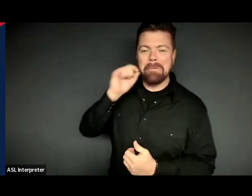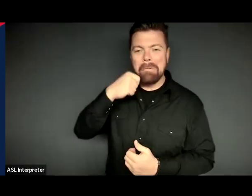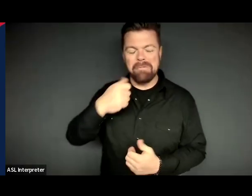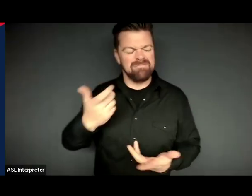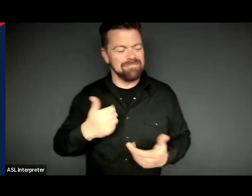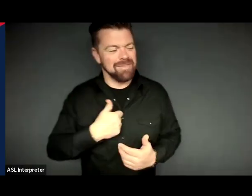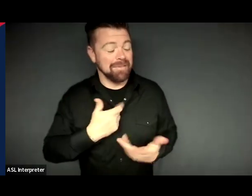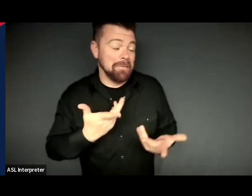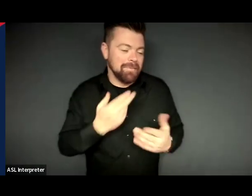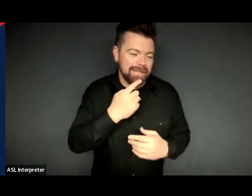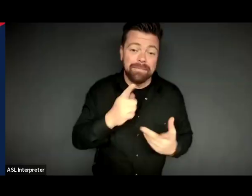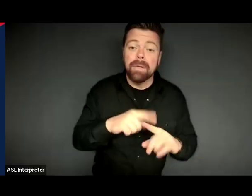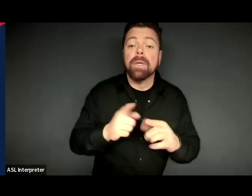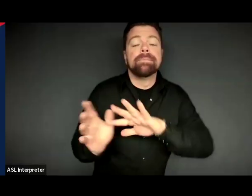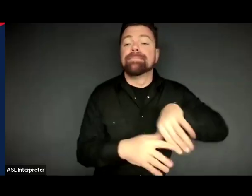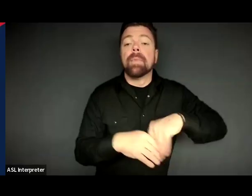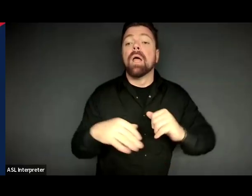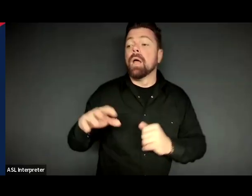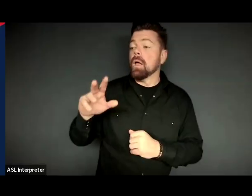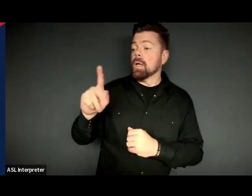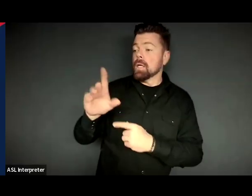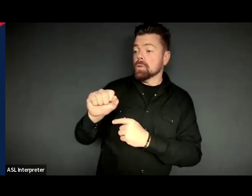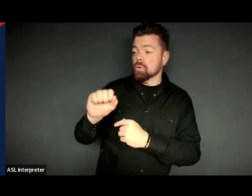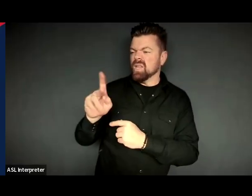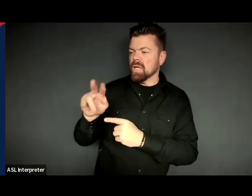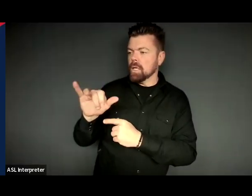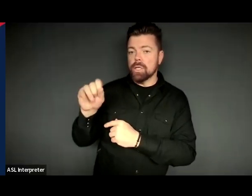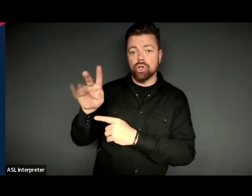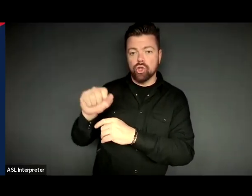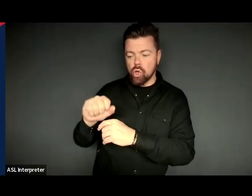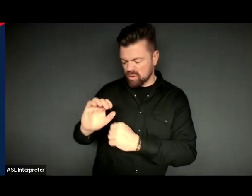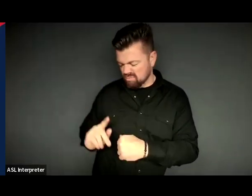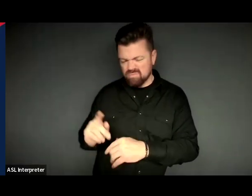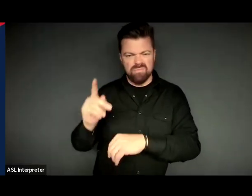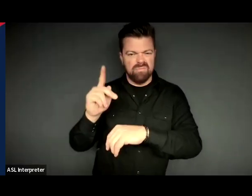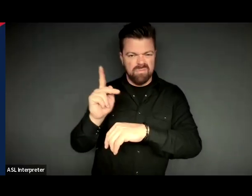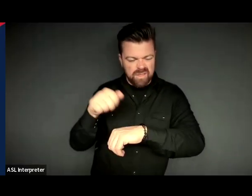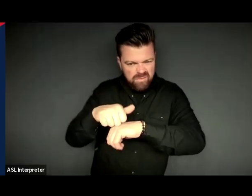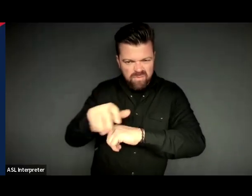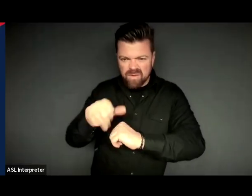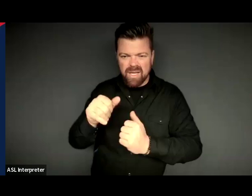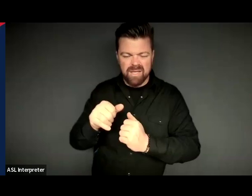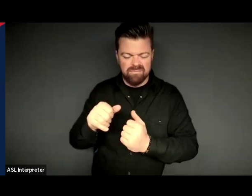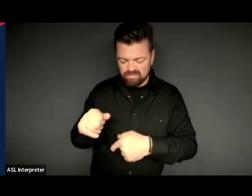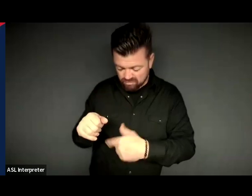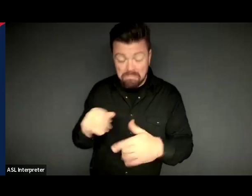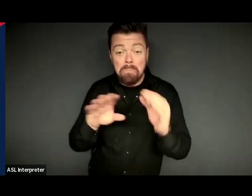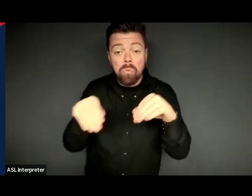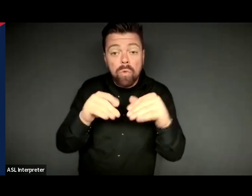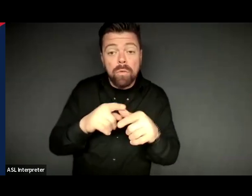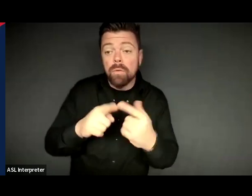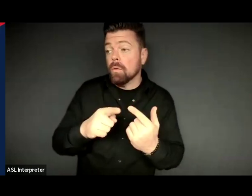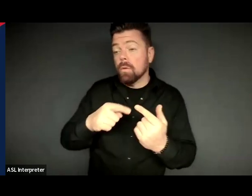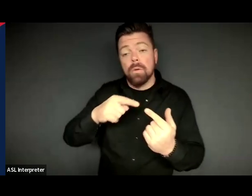kidney stones, that's something that comes with certainly your intake can affect that. Movement can affect that.